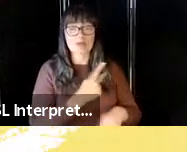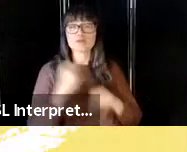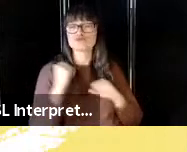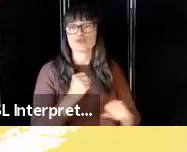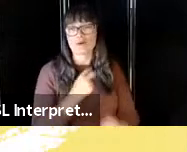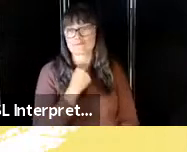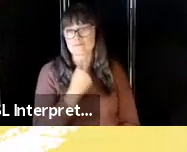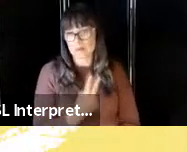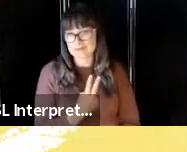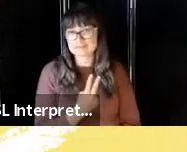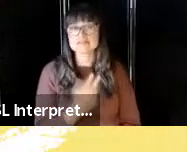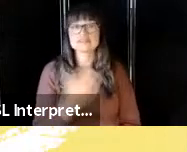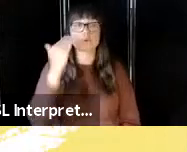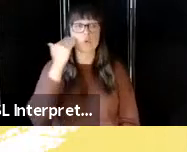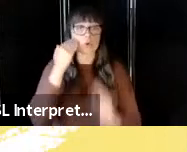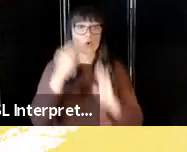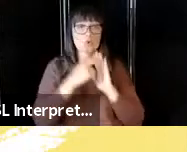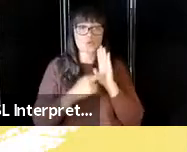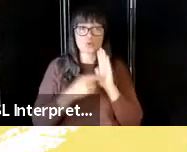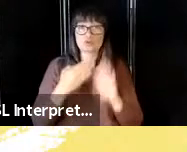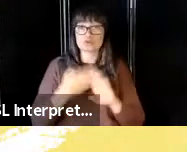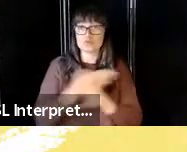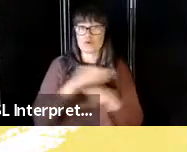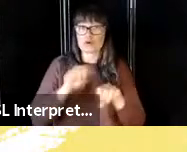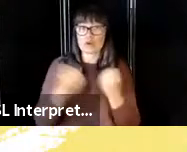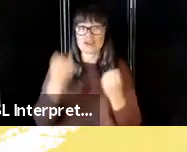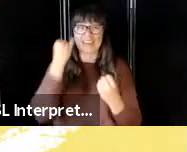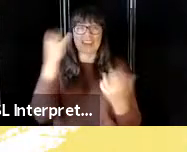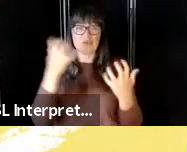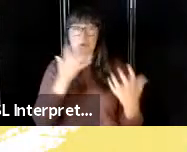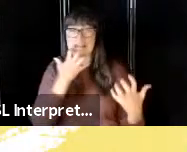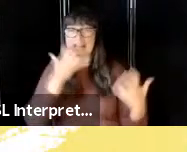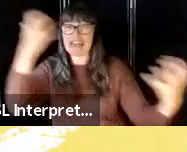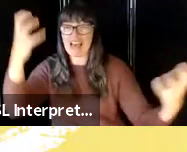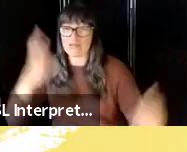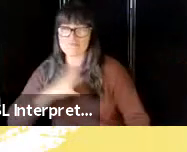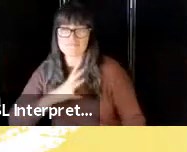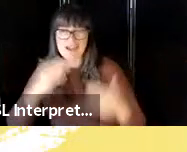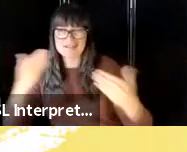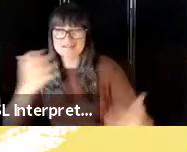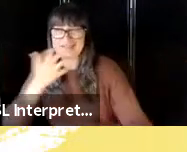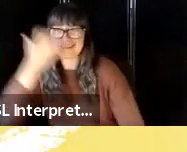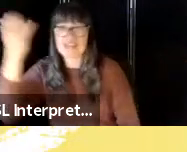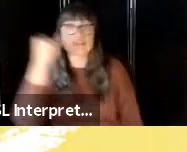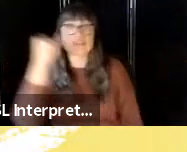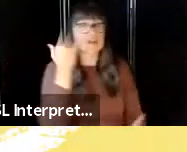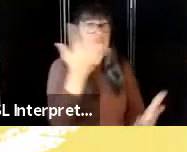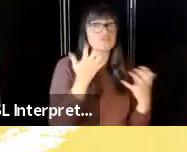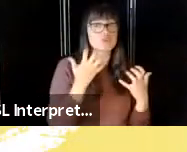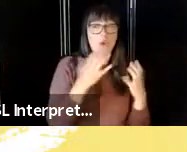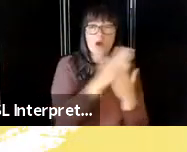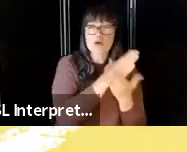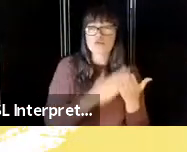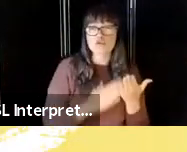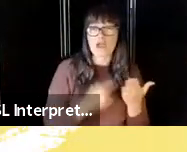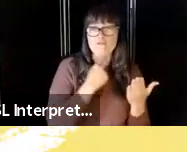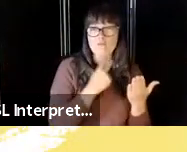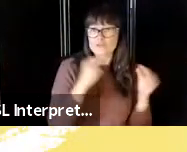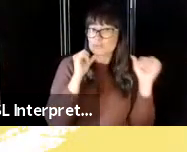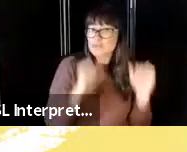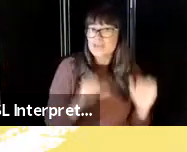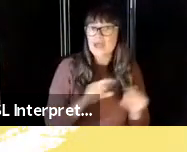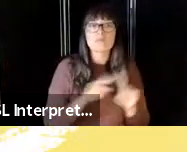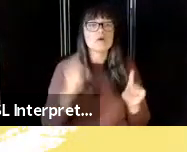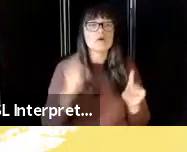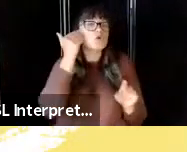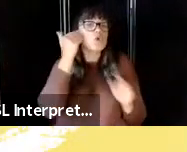So know the rules before you break them. What if you want to yell? You can yell. What if you want your voice to crack for a stylistic? You can do that, but know the